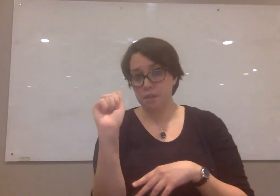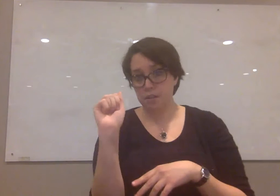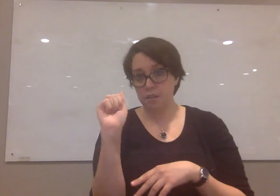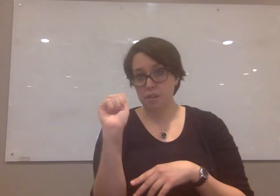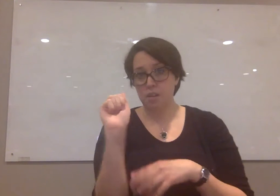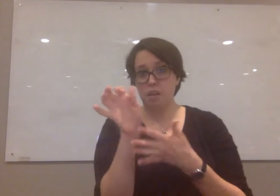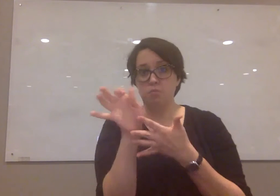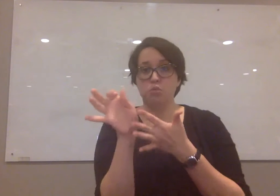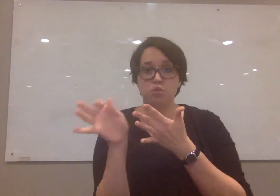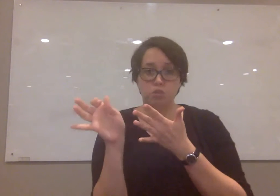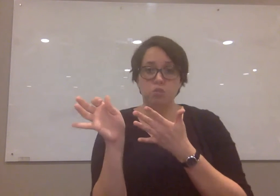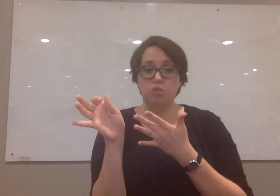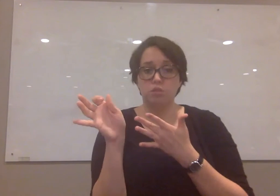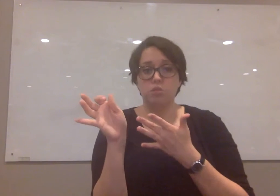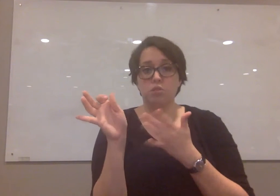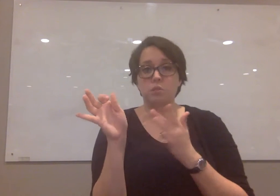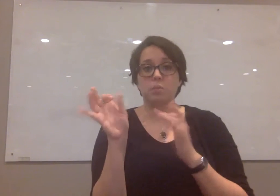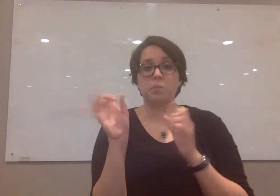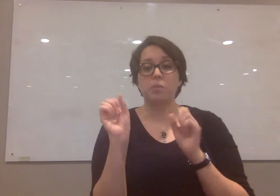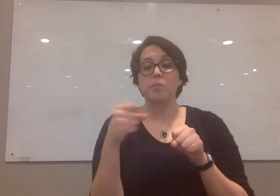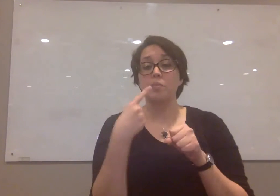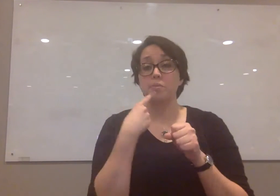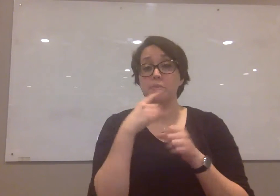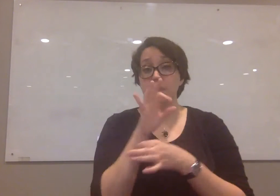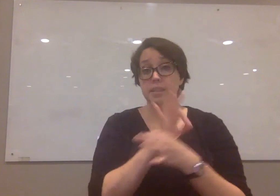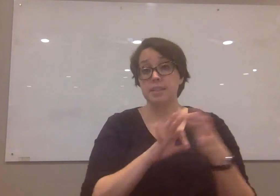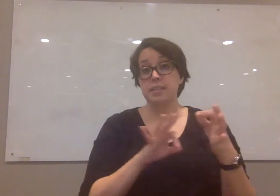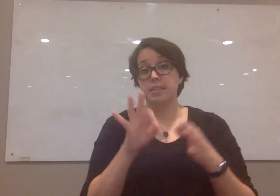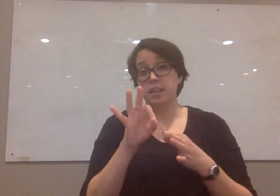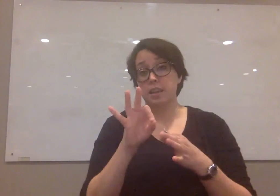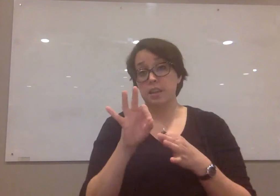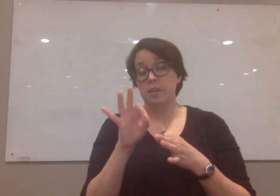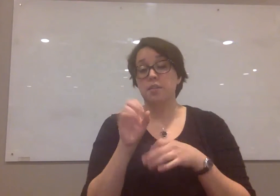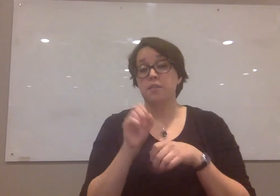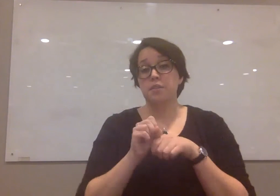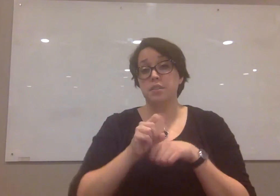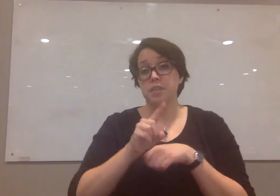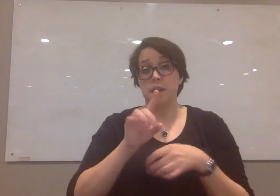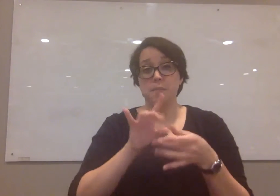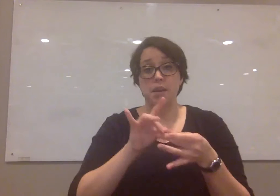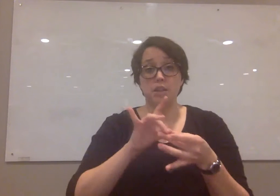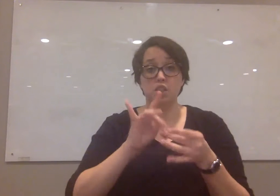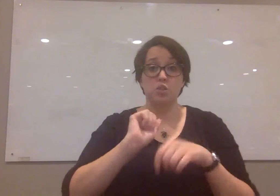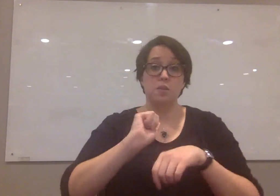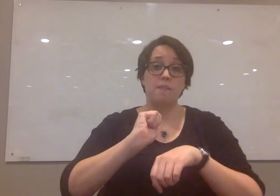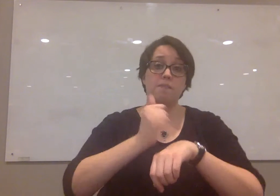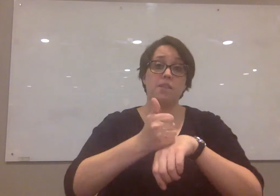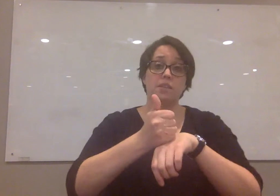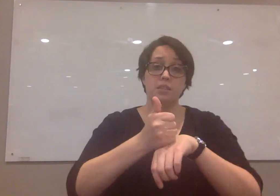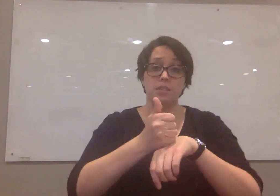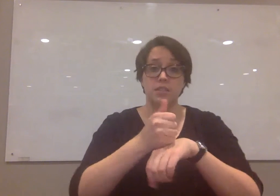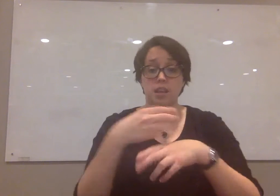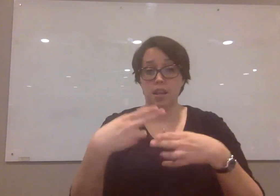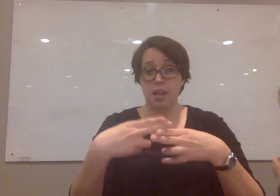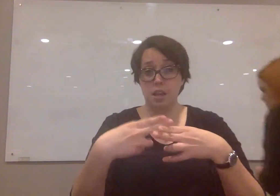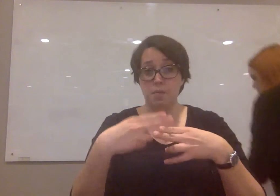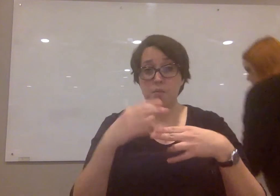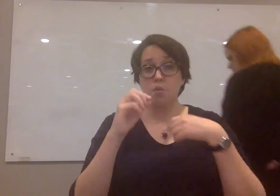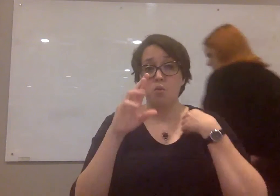option, which allows us to say that instead of sending messages to a fixed atom name or sending it to a PID,